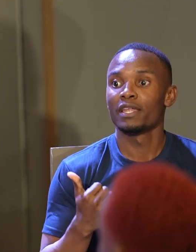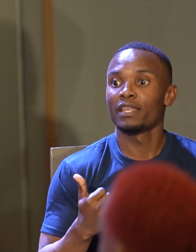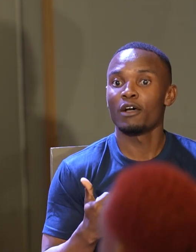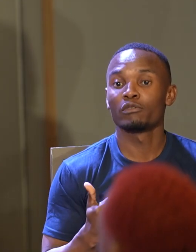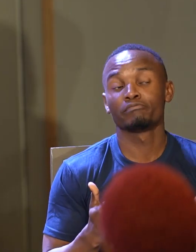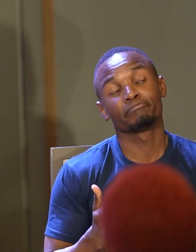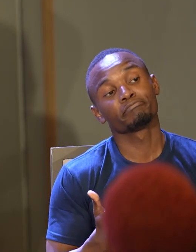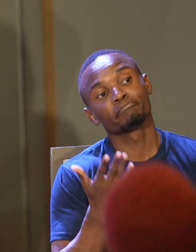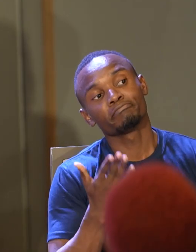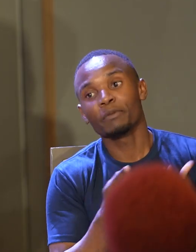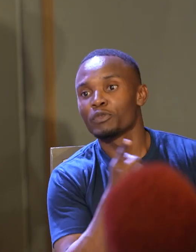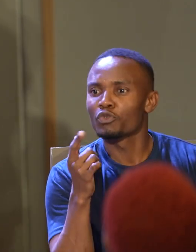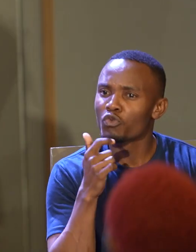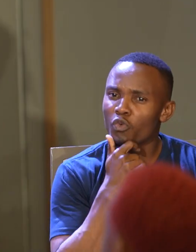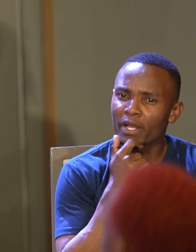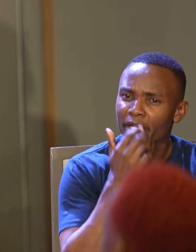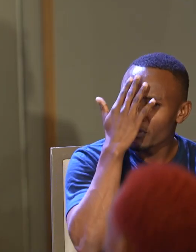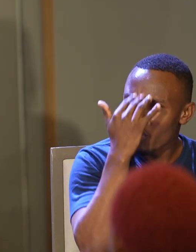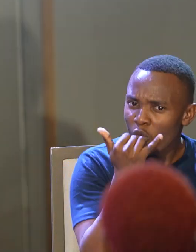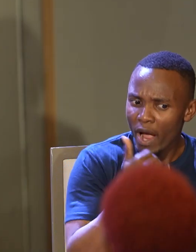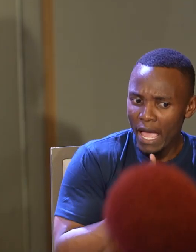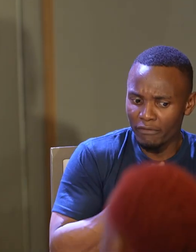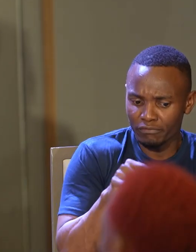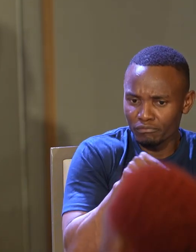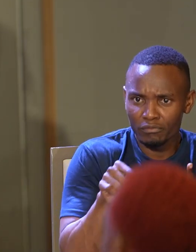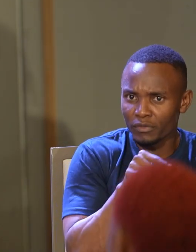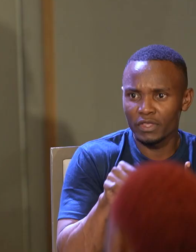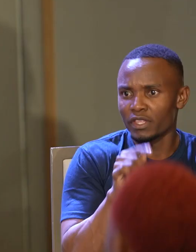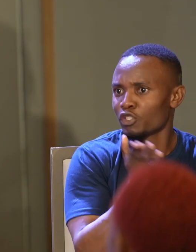Now, you may ask, why did we end up with these two parts?